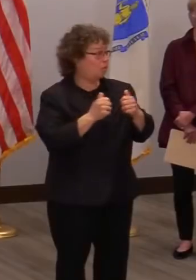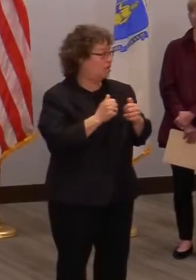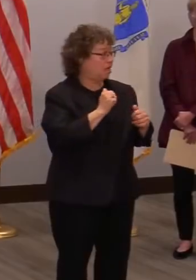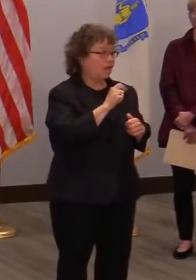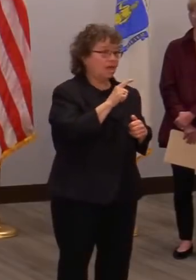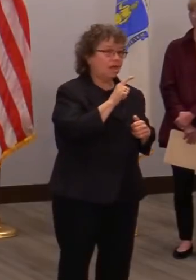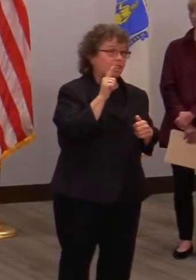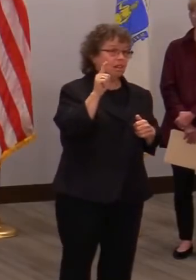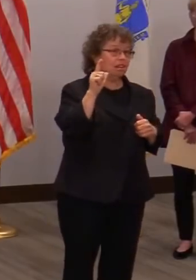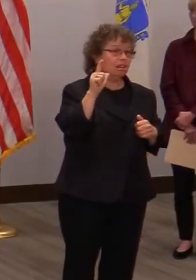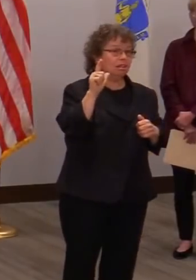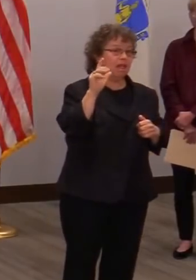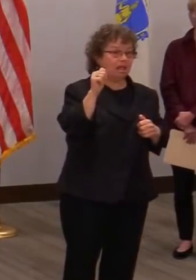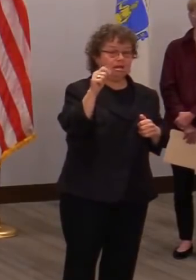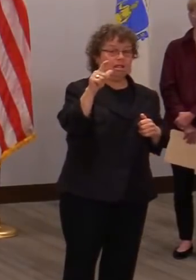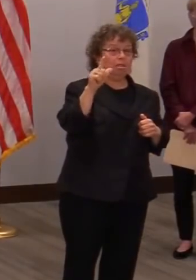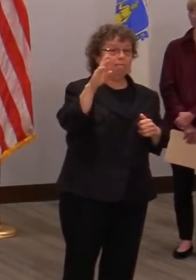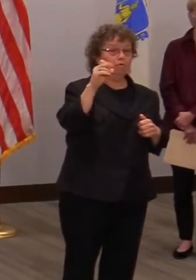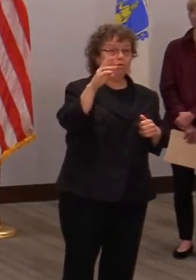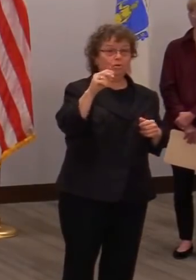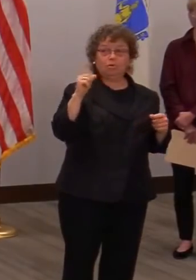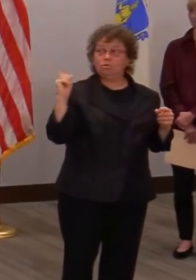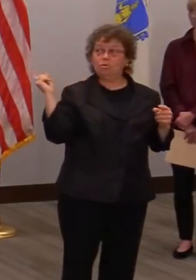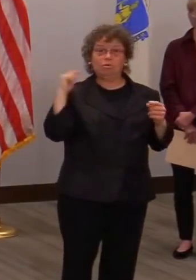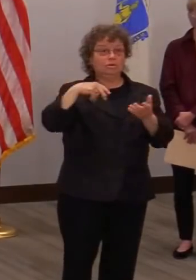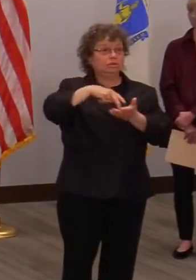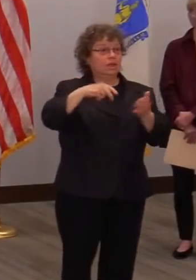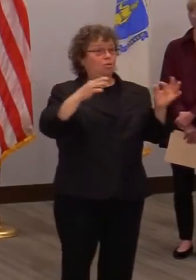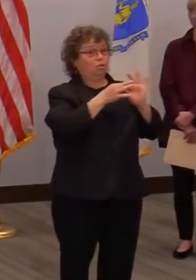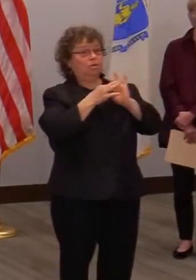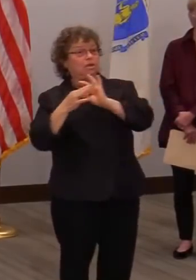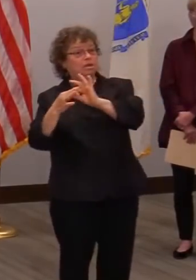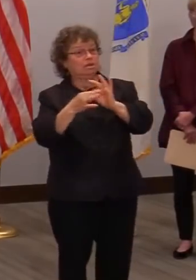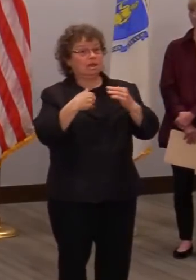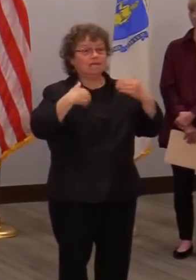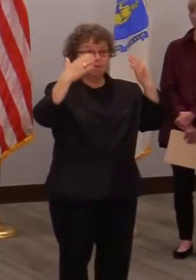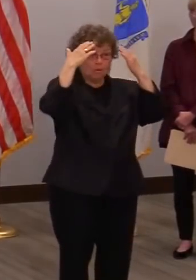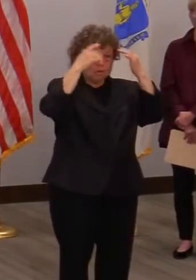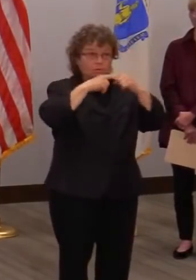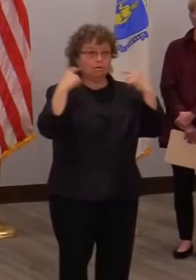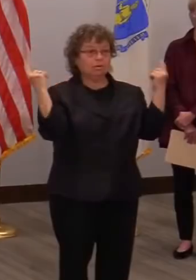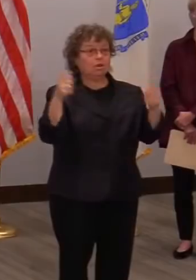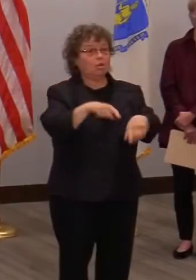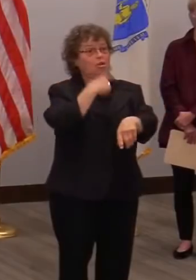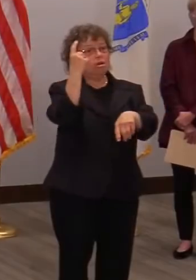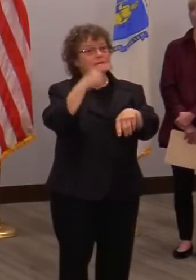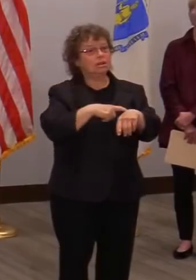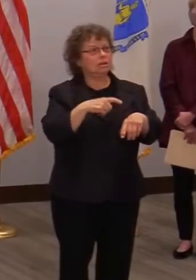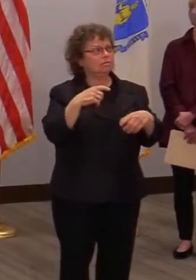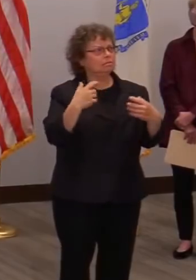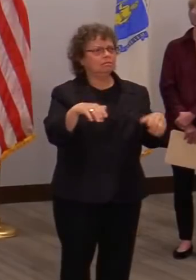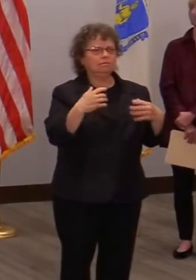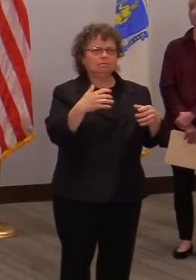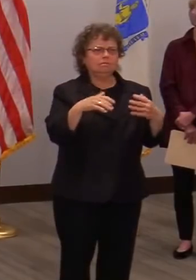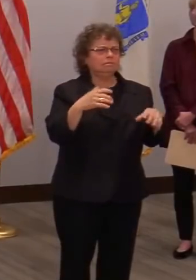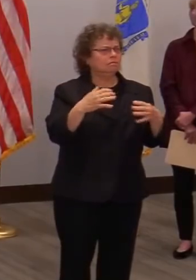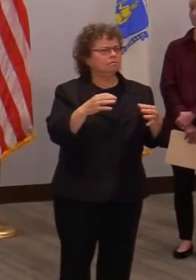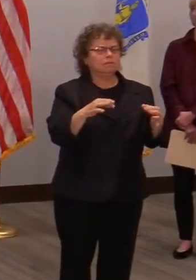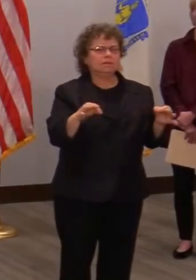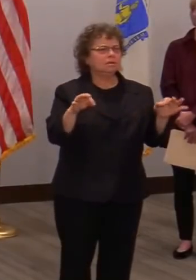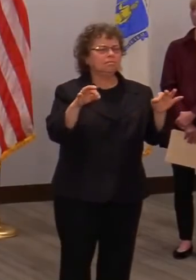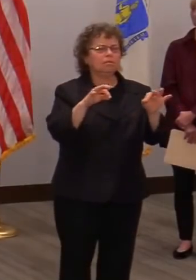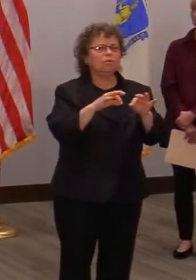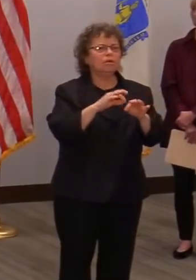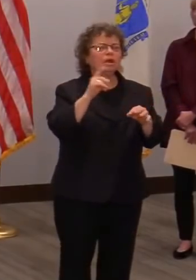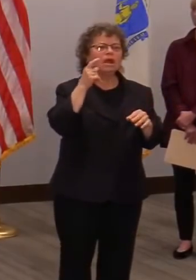known for such a long time. It's a moment that is so important. The governor was saying about saving